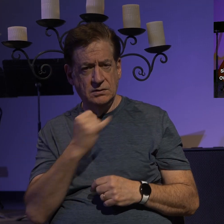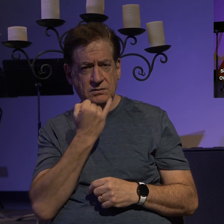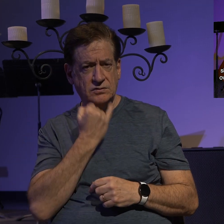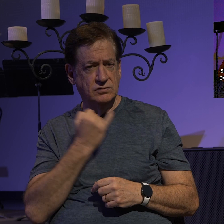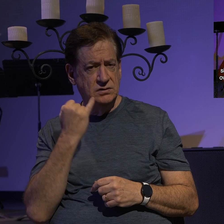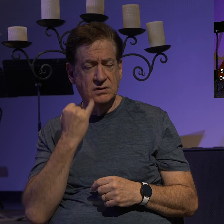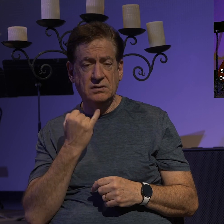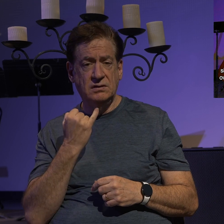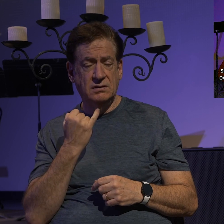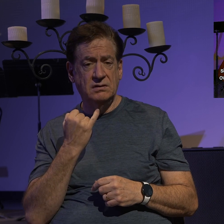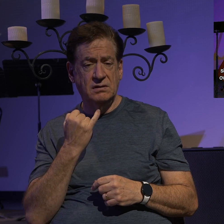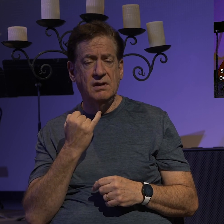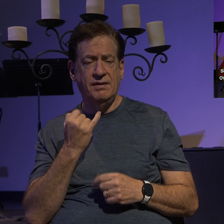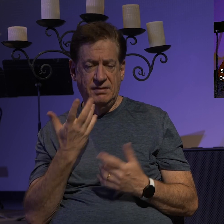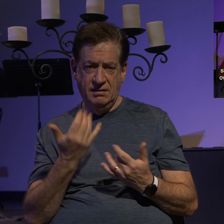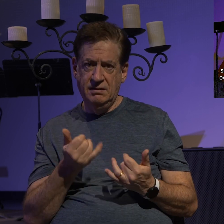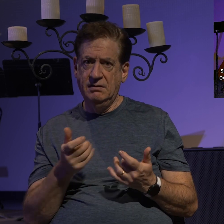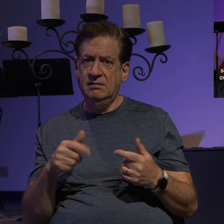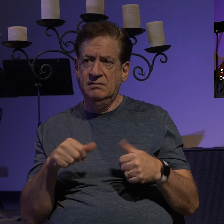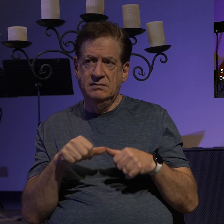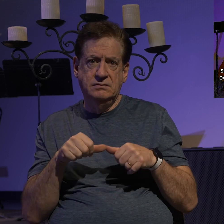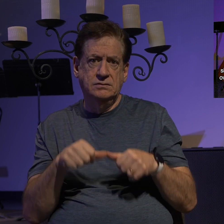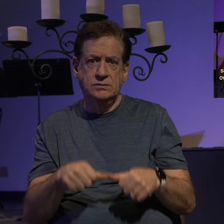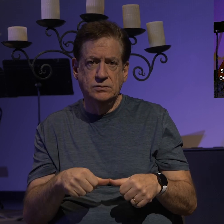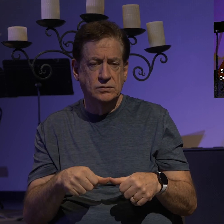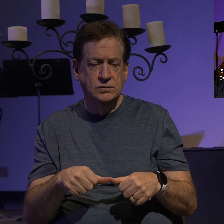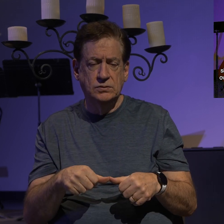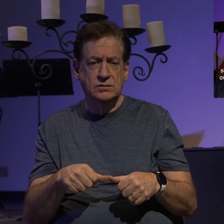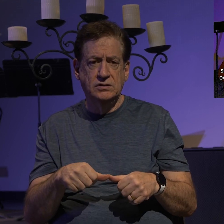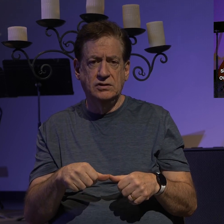O Israel, there they have continued.